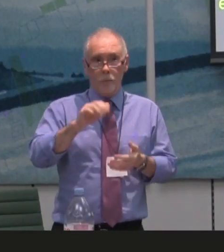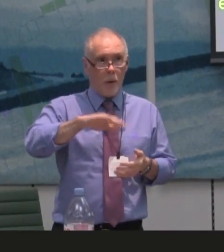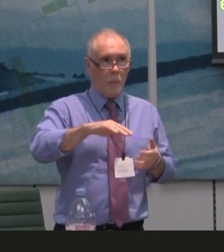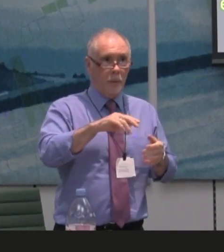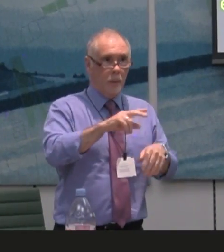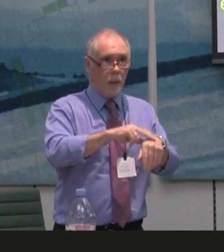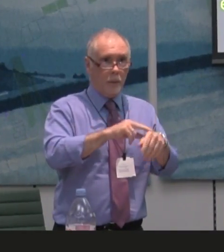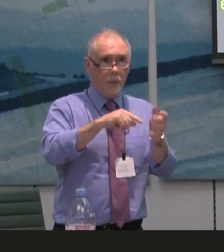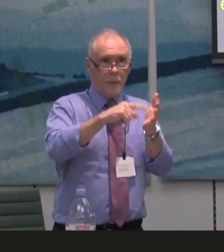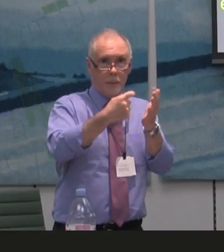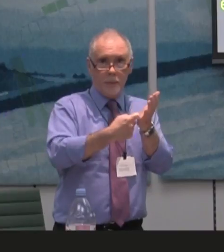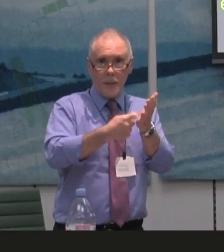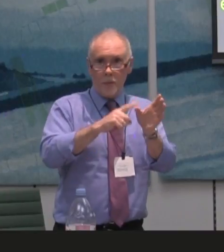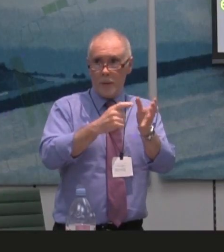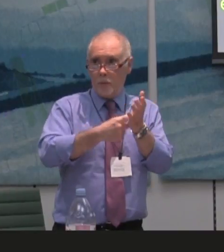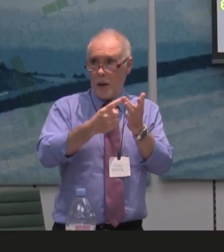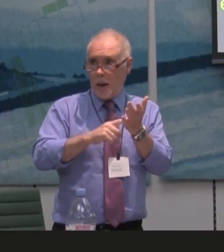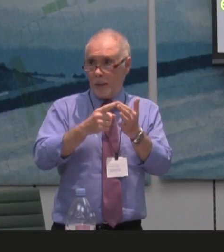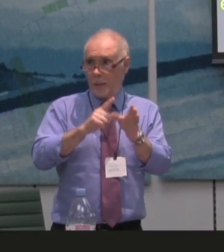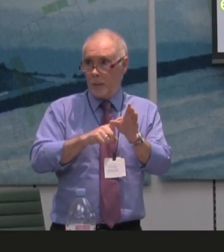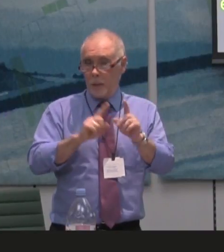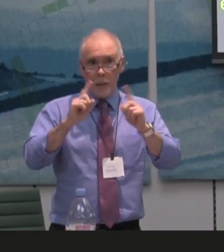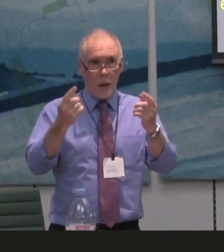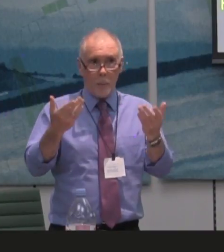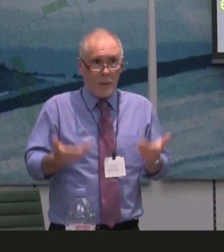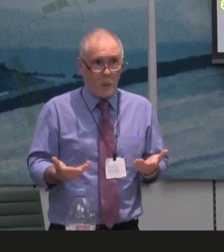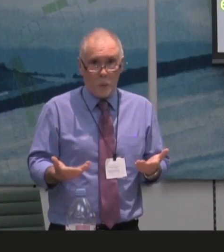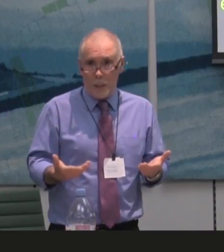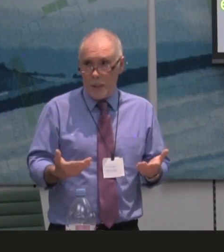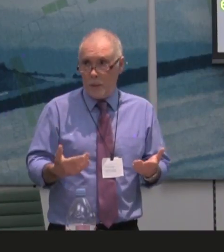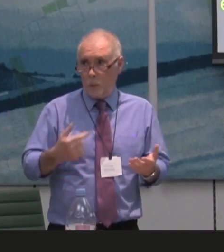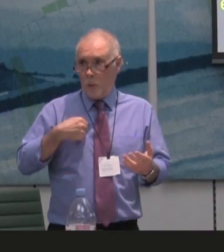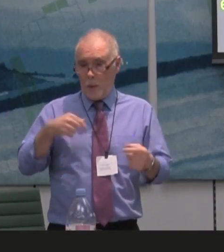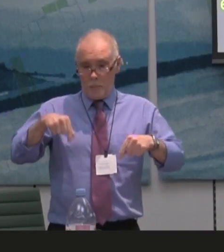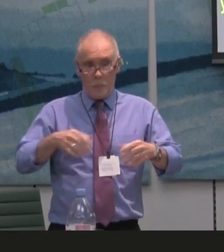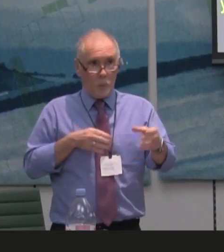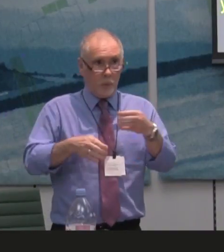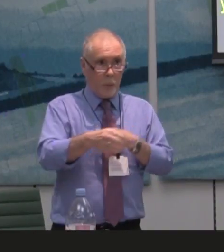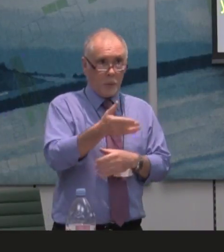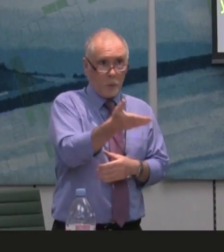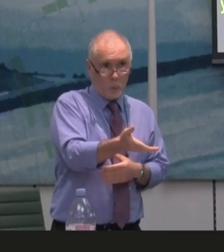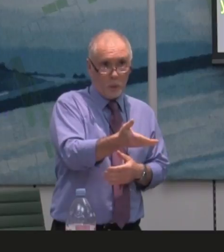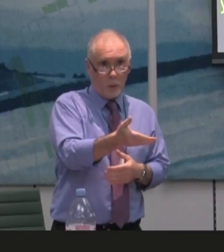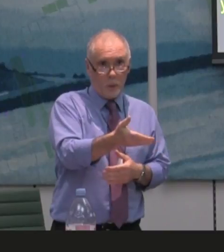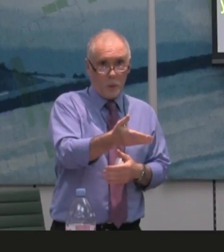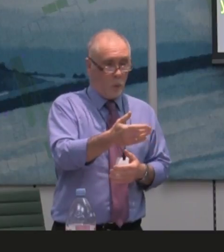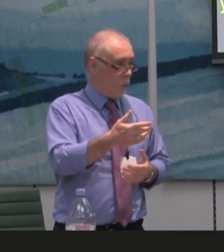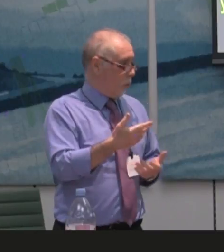Thank you. Firstly, I would like to send apologies from Dr. Terry Riley, who's unable to attend this evening, and